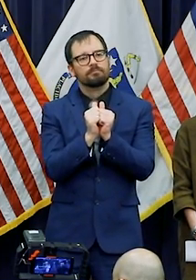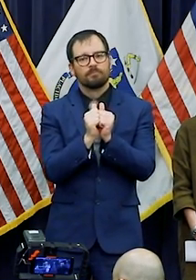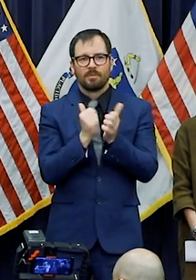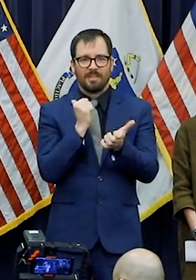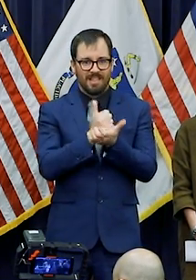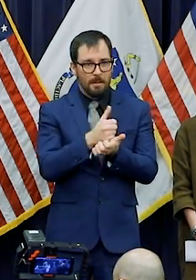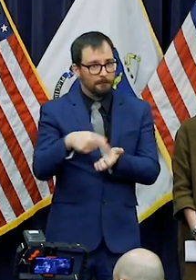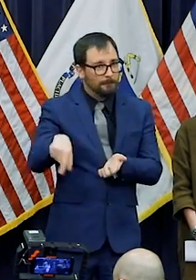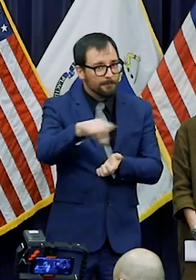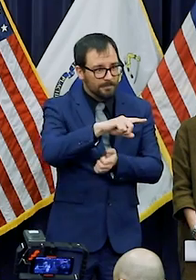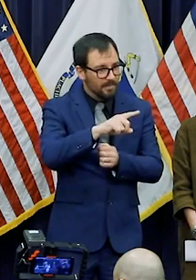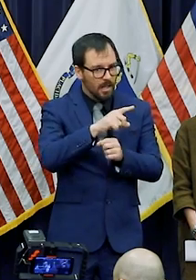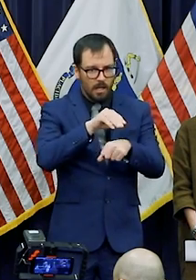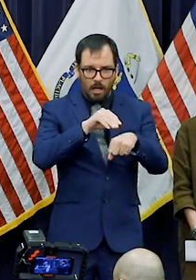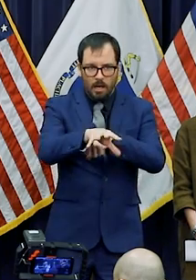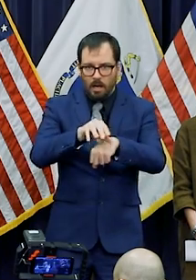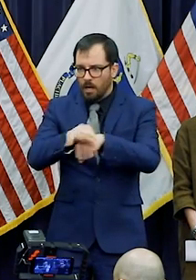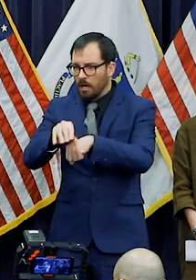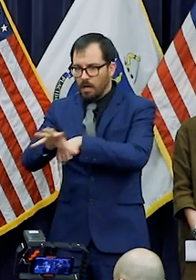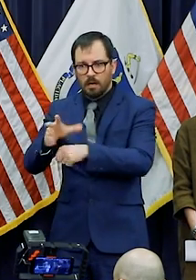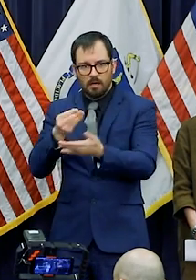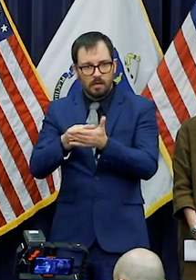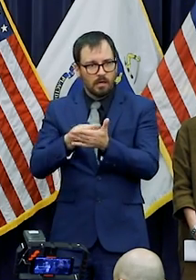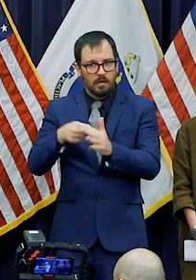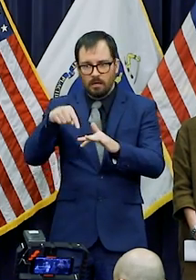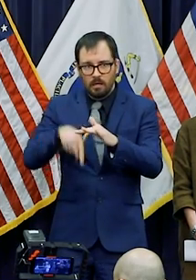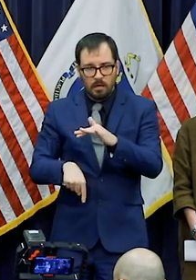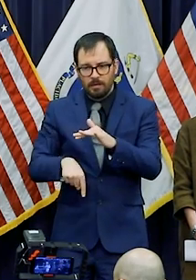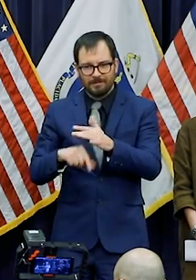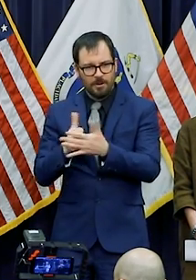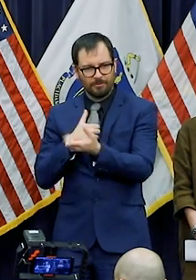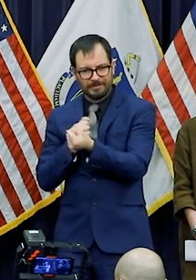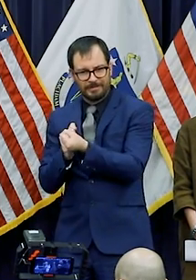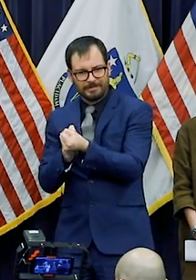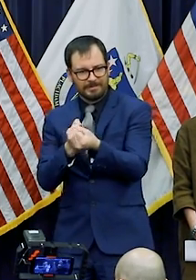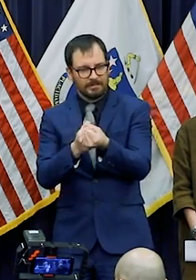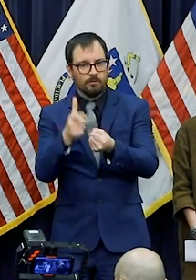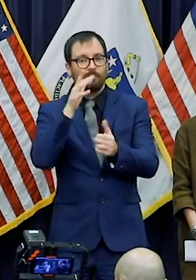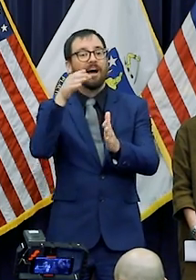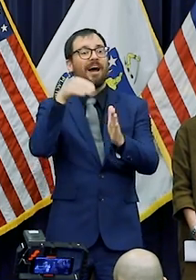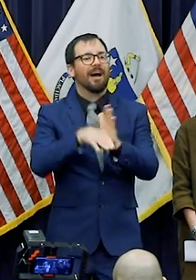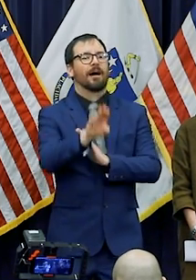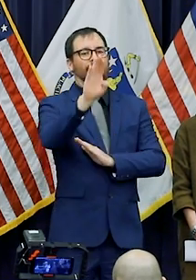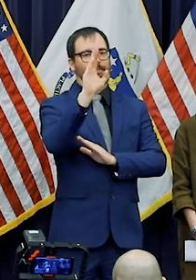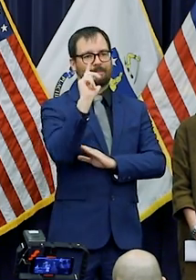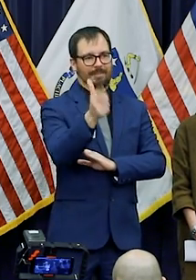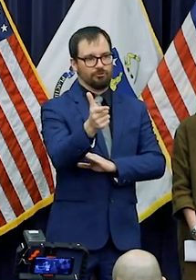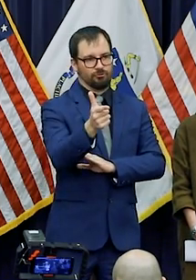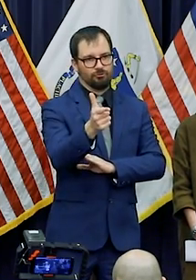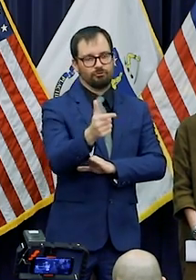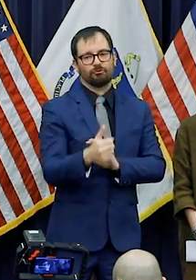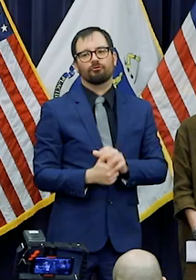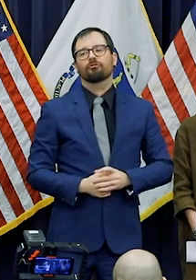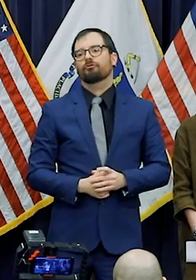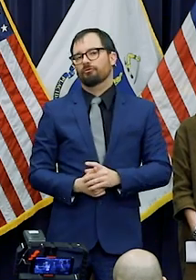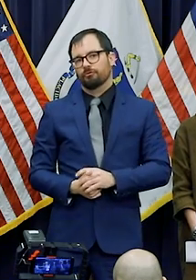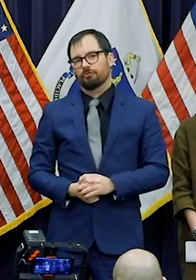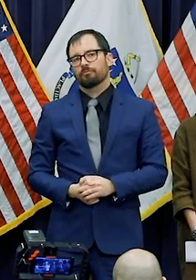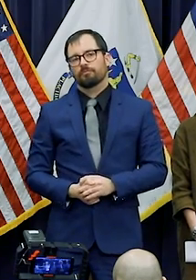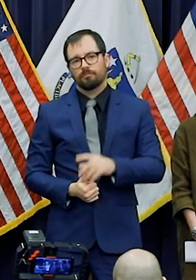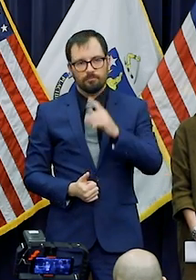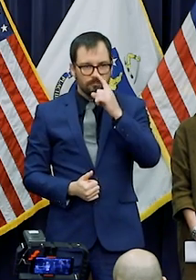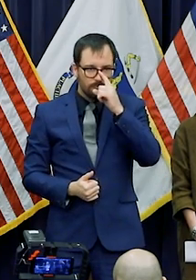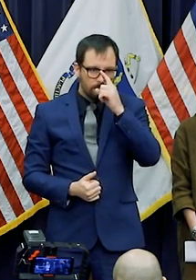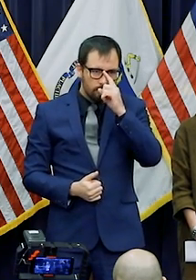disease. As a reminder, we've also taken the following steps over the past couple of days. We're relaxing some